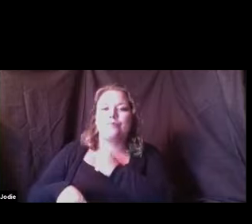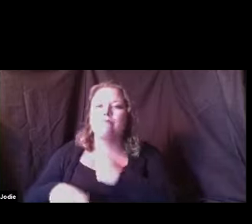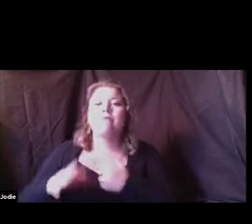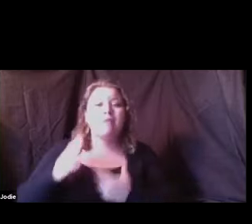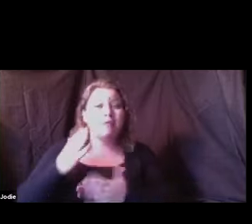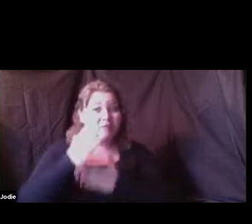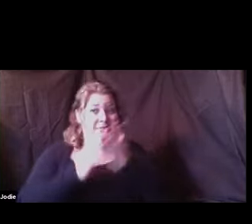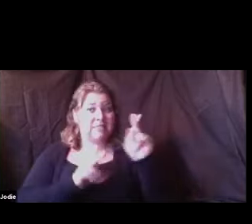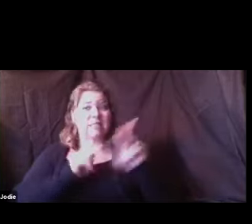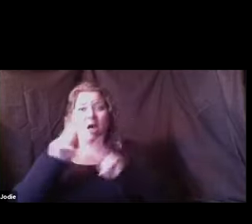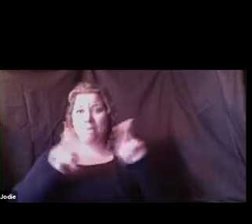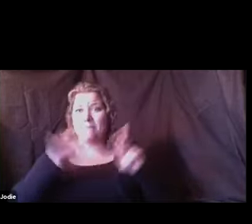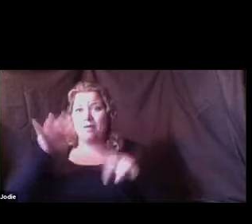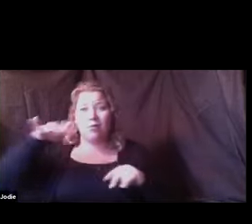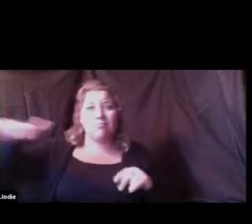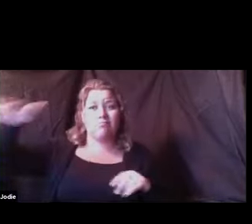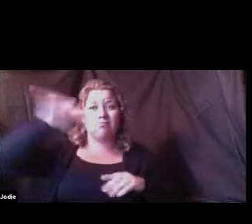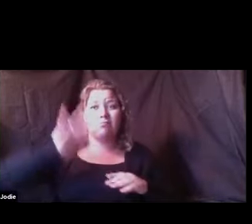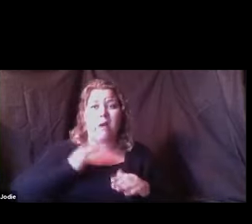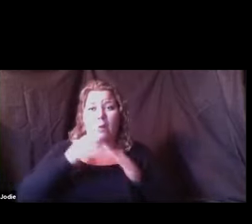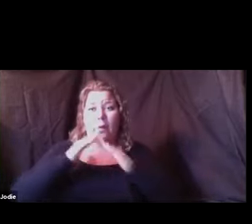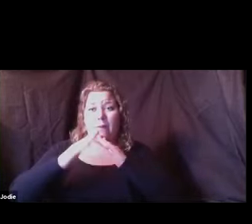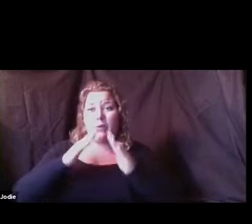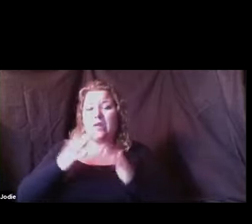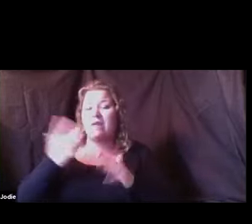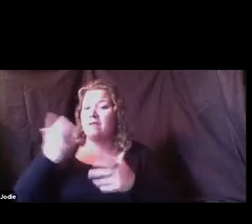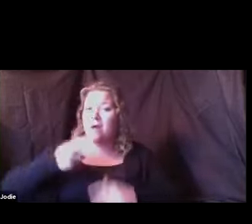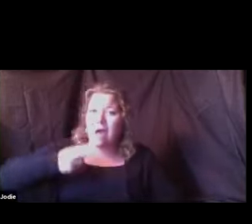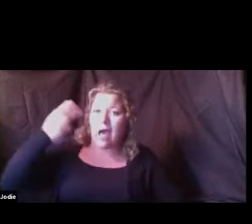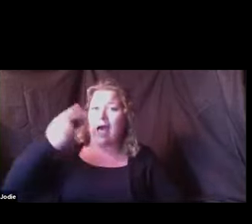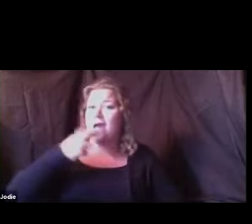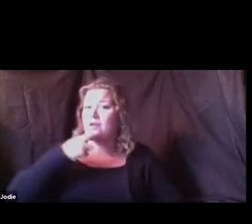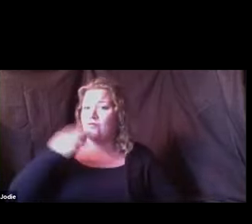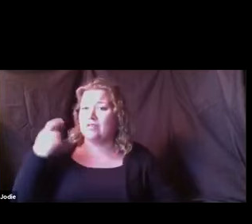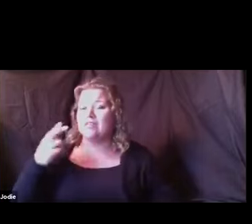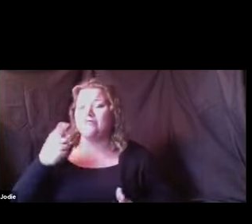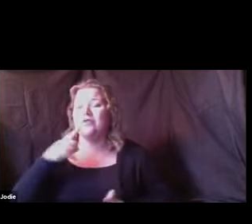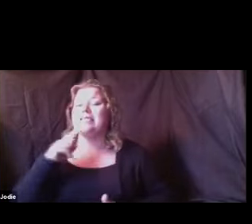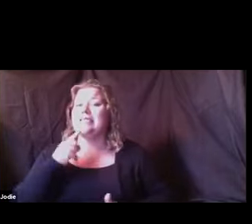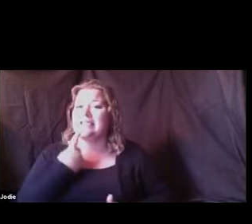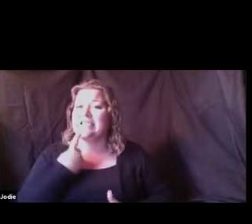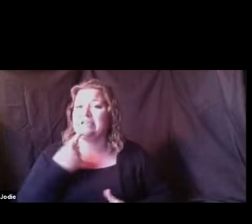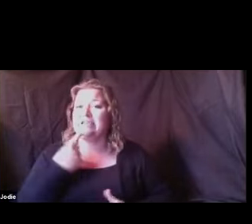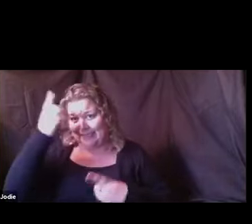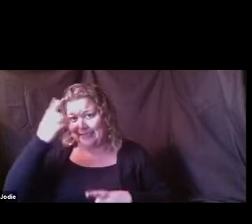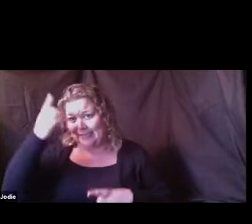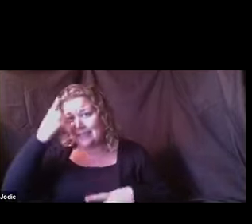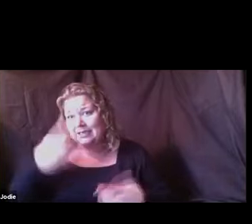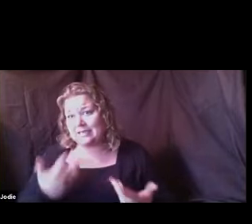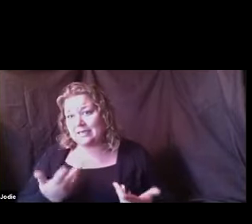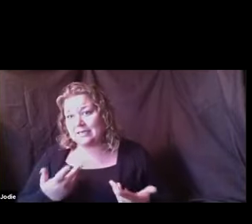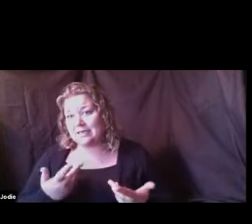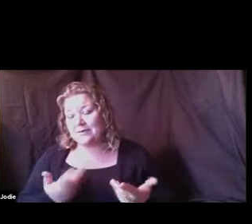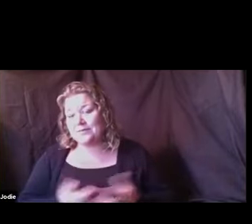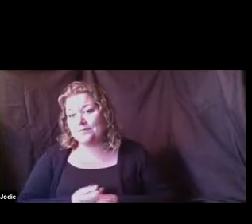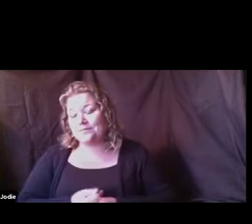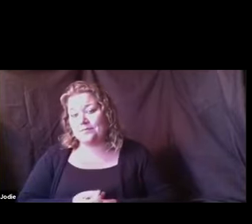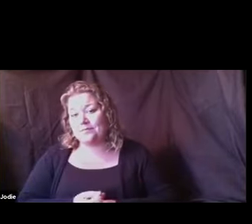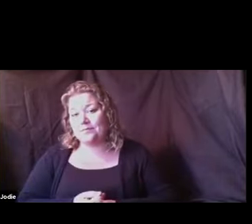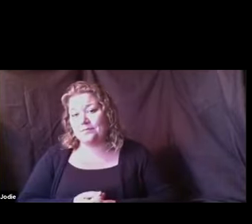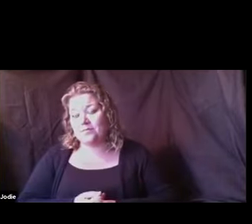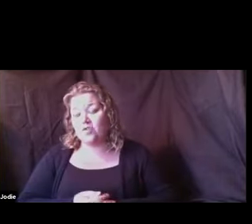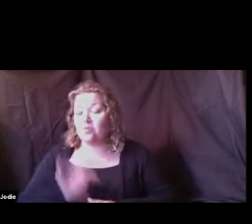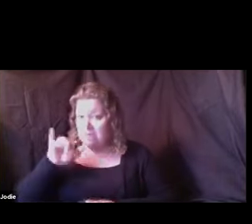risk of severe disease if they were to be exposed, that for themselves, they make the